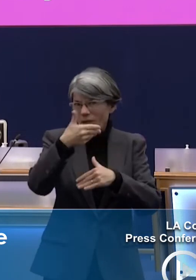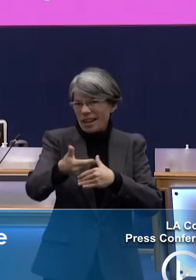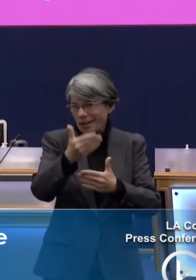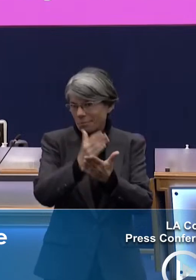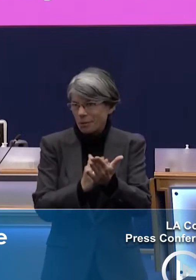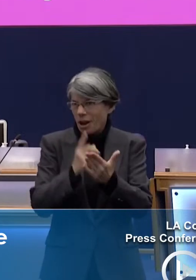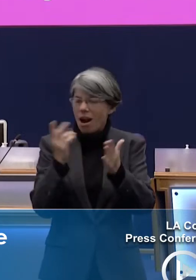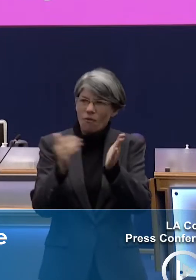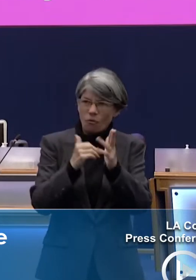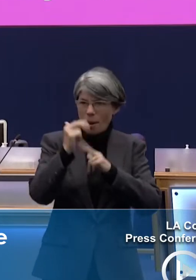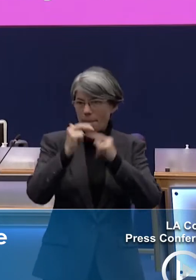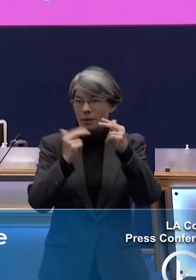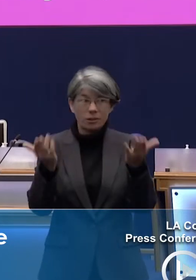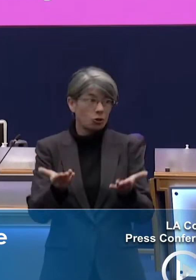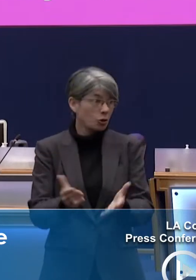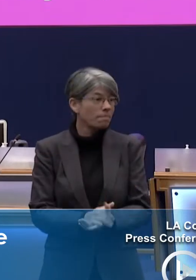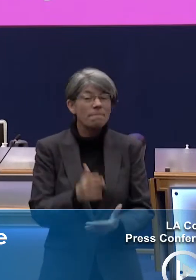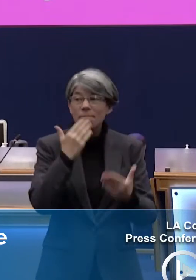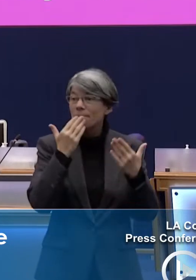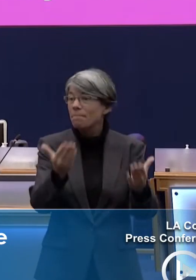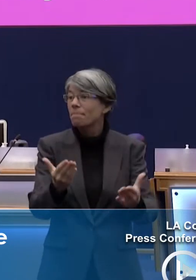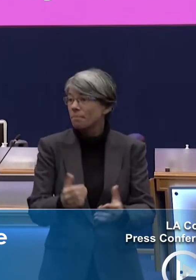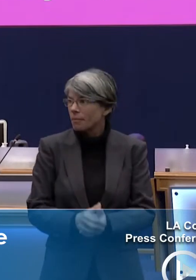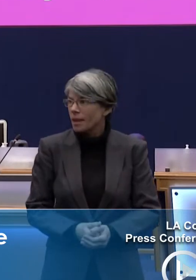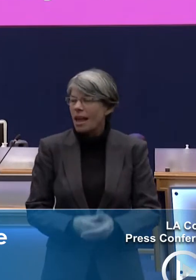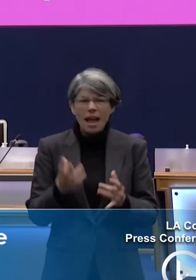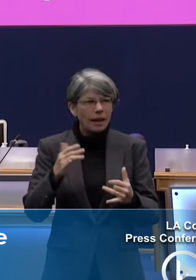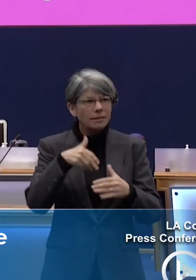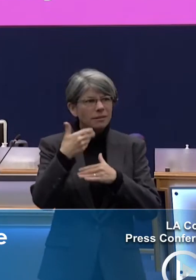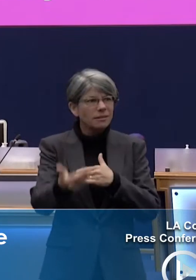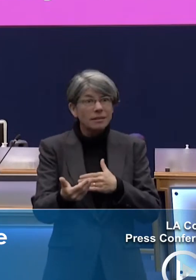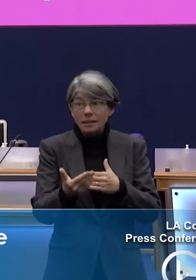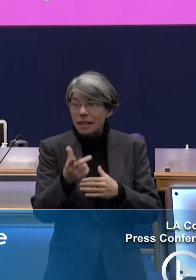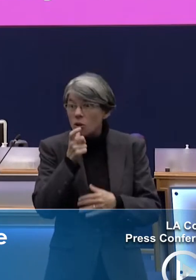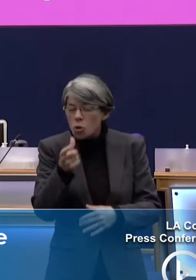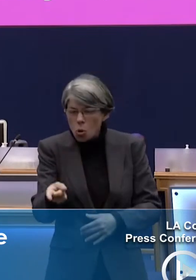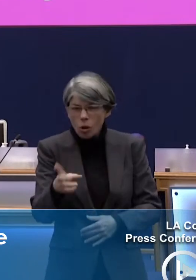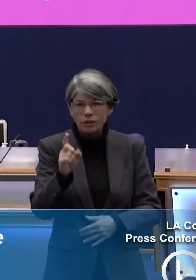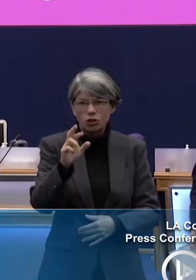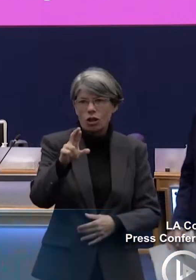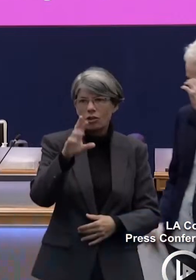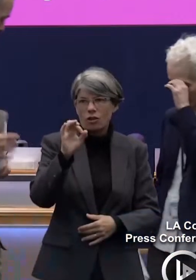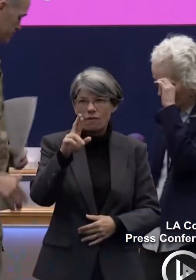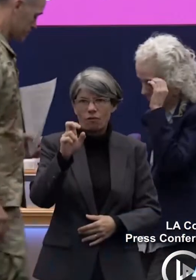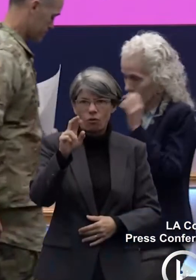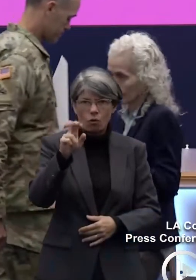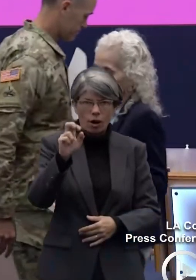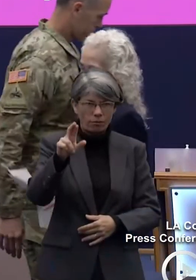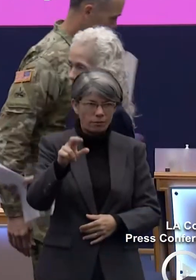phase of rebuilding here. Thank you. And I'll be followed by Dr. Farrer.